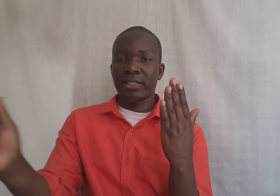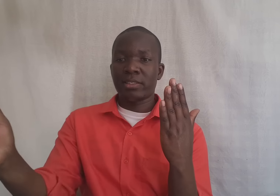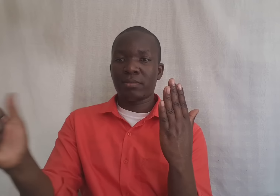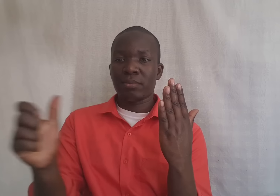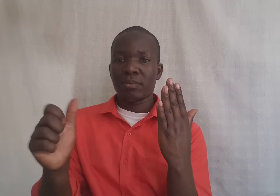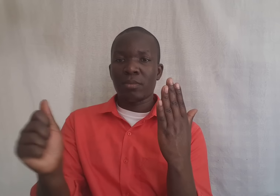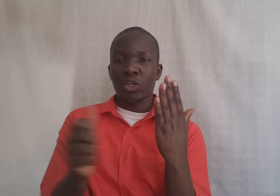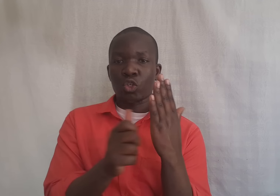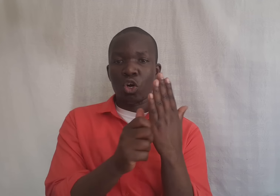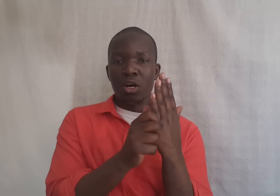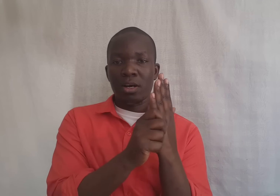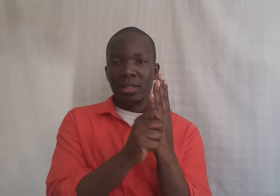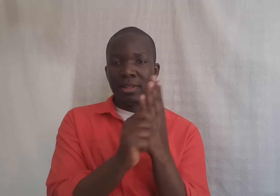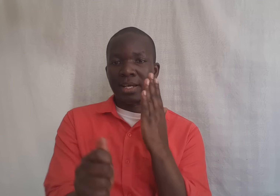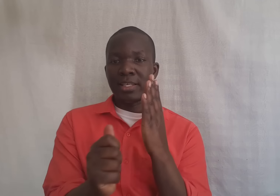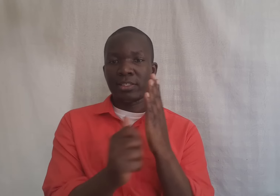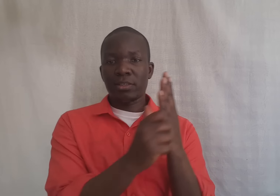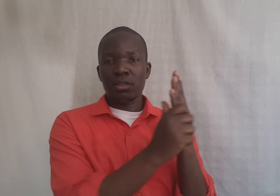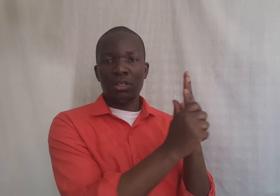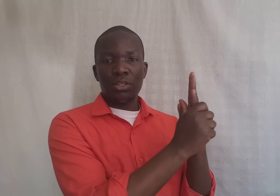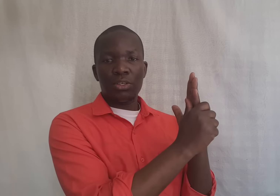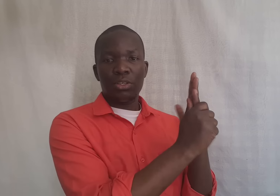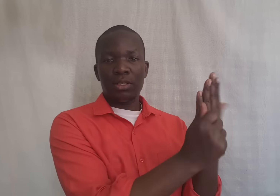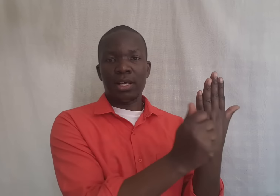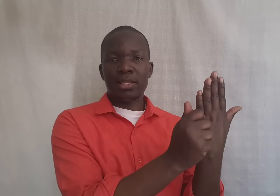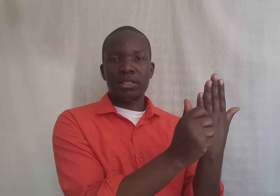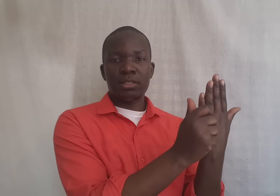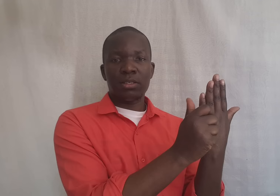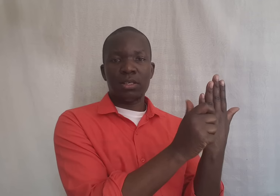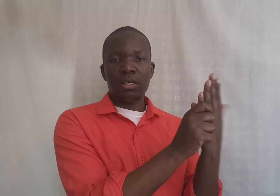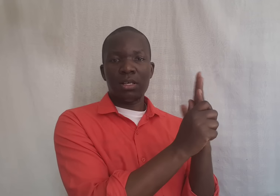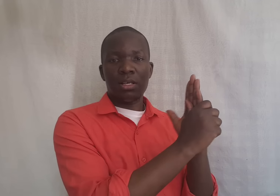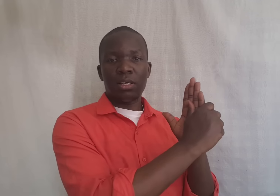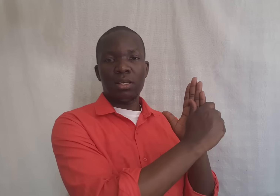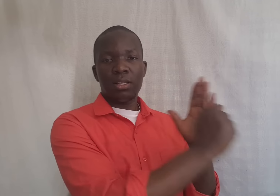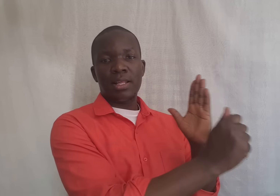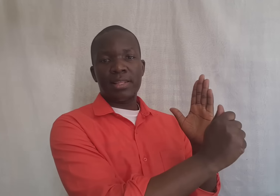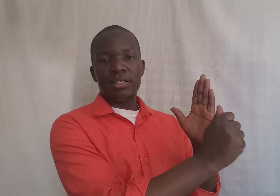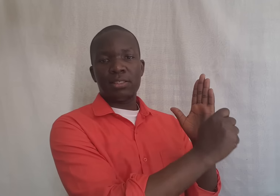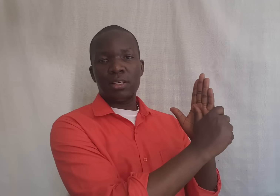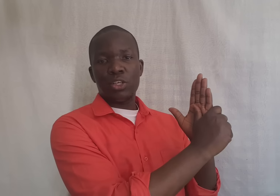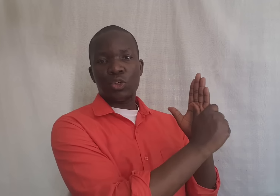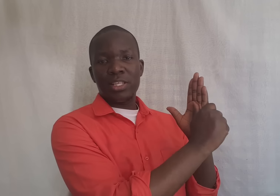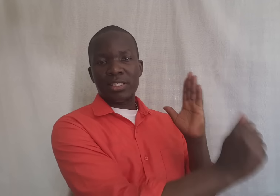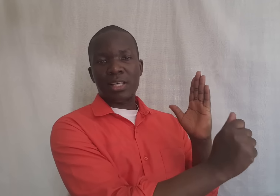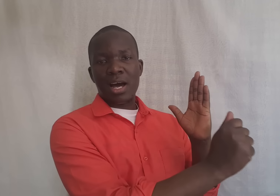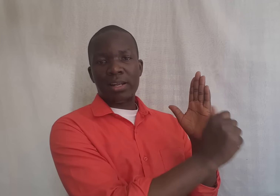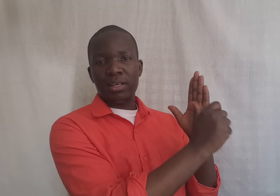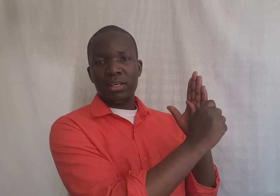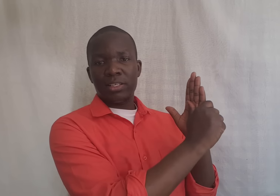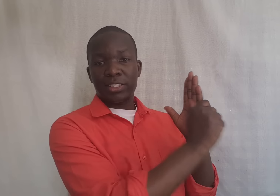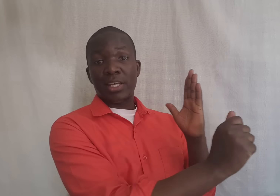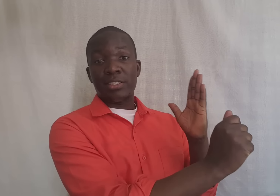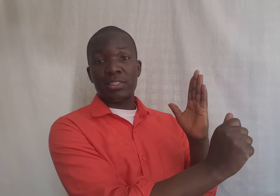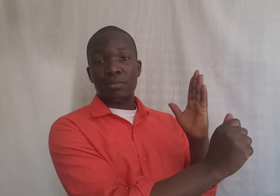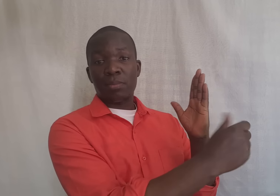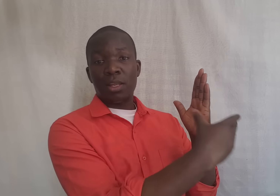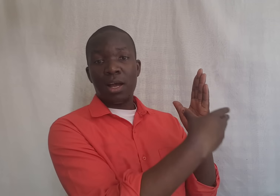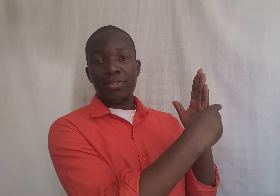this. So, like this, like this, like this. So these are skills, and